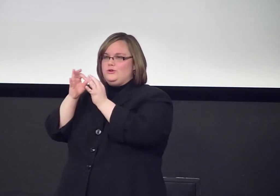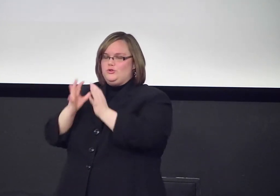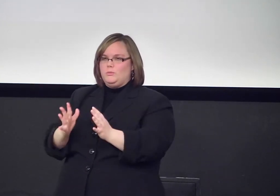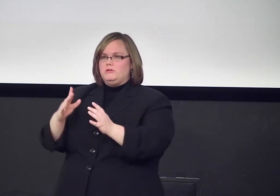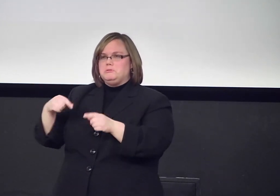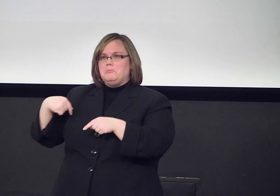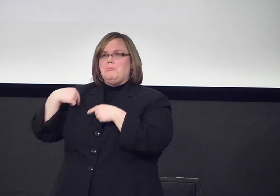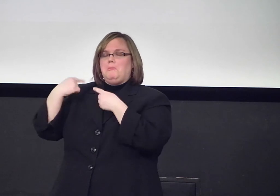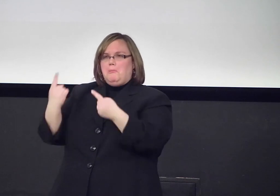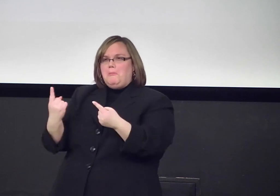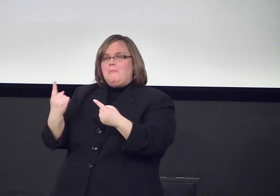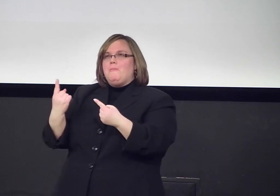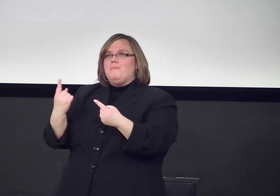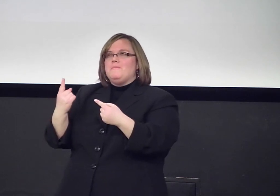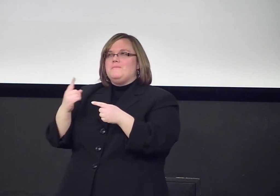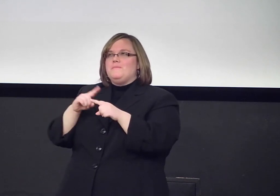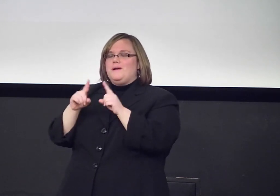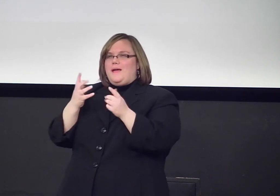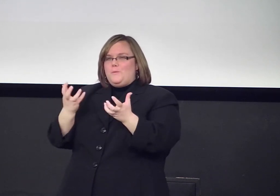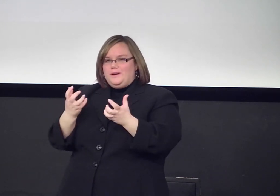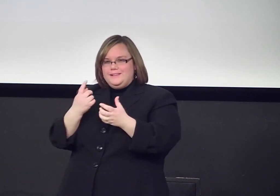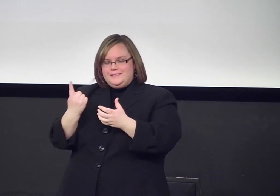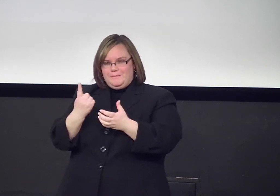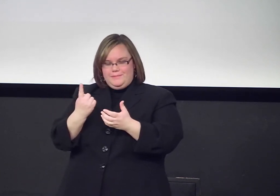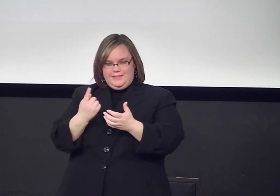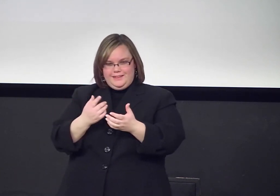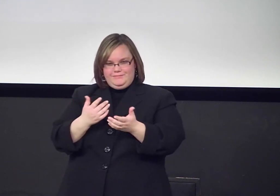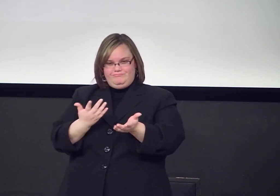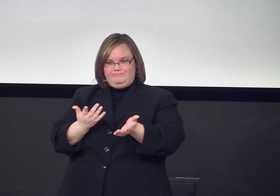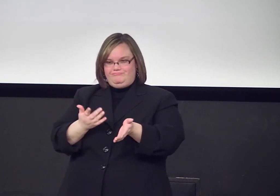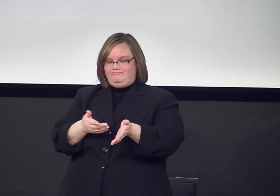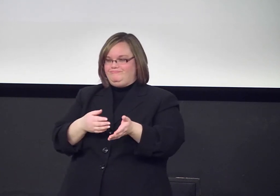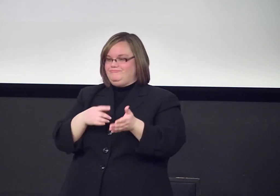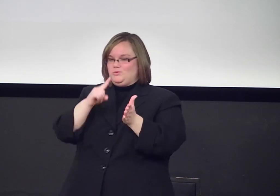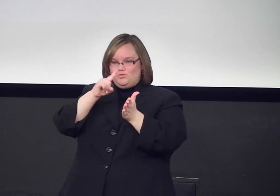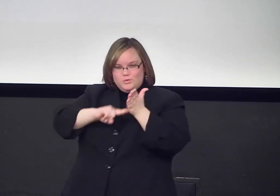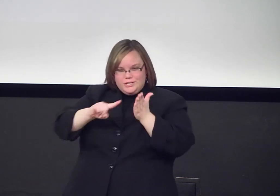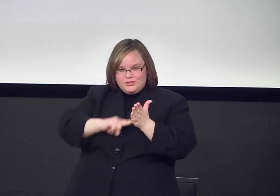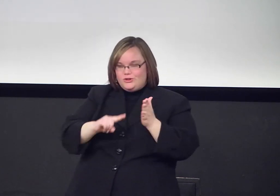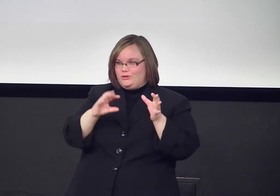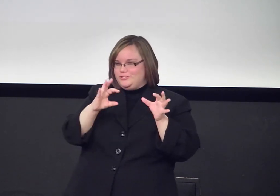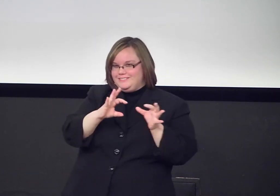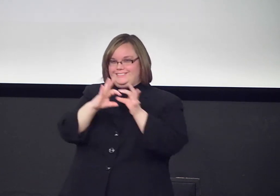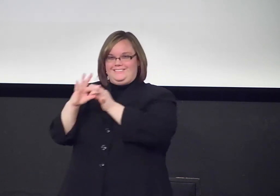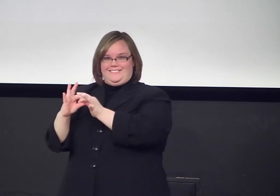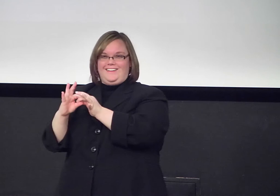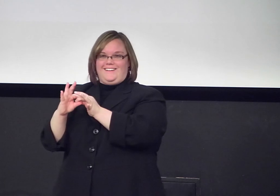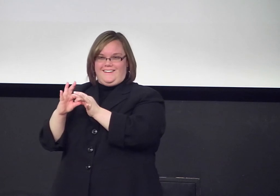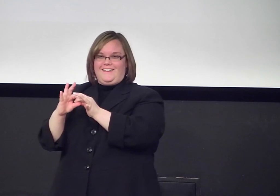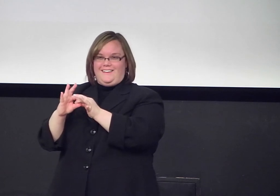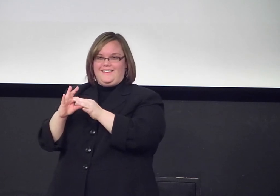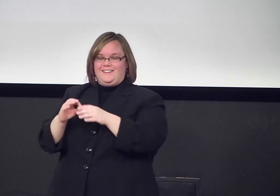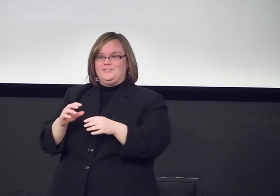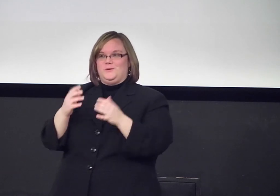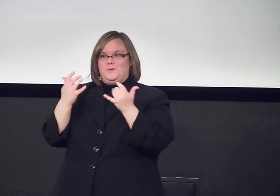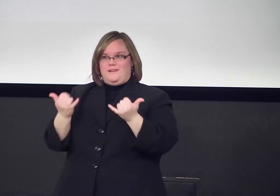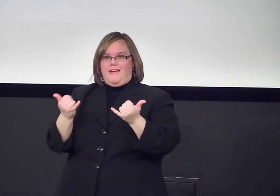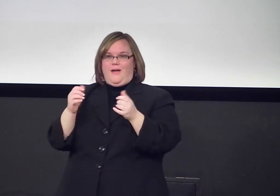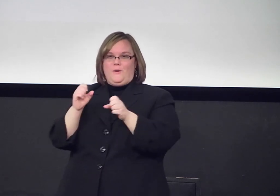So as I mentioned earlier, in my conversations with interpreters, I had seen reoccurring themes, and I wanted to then create